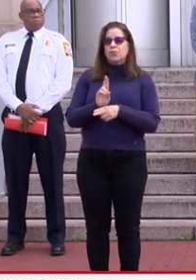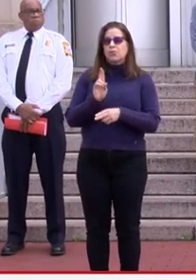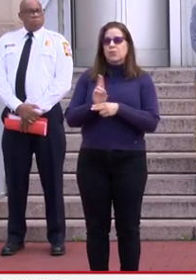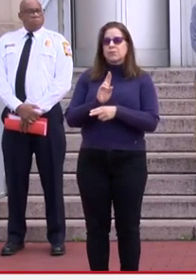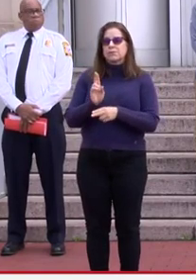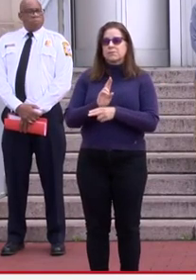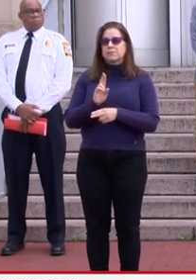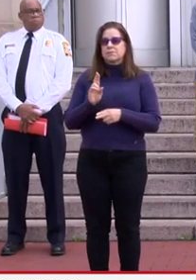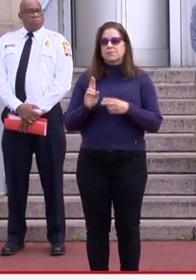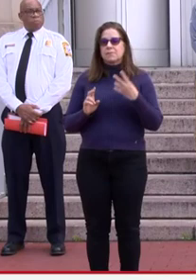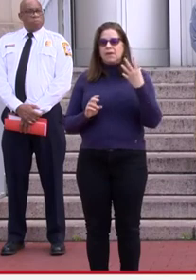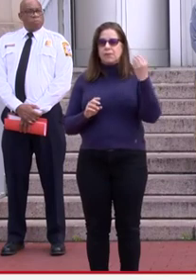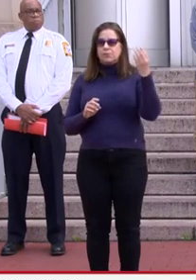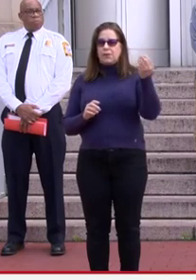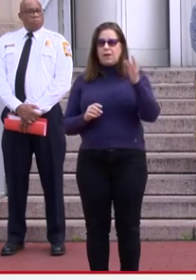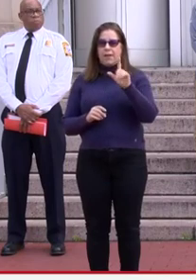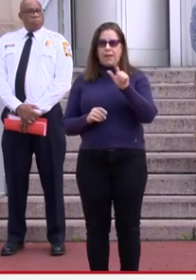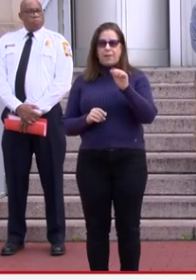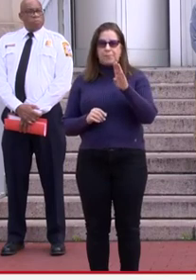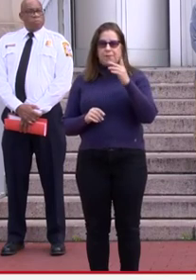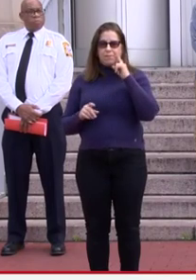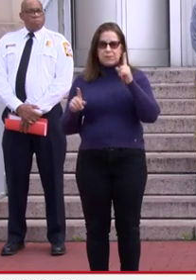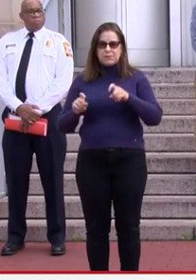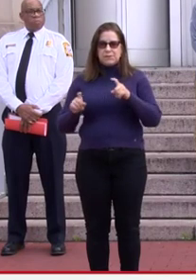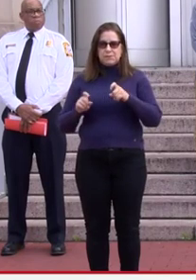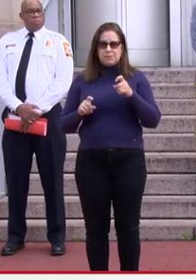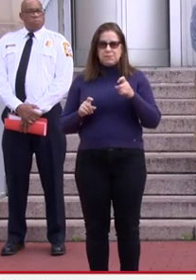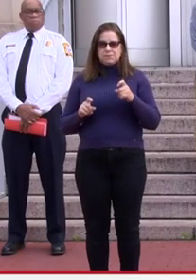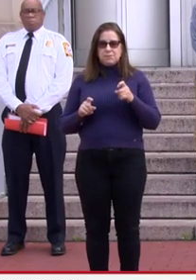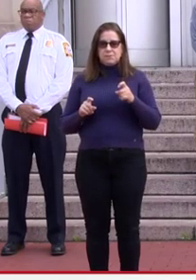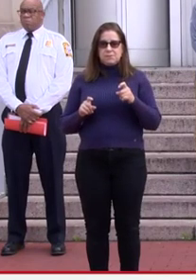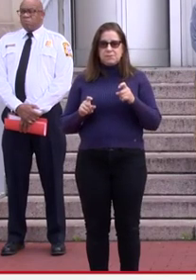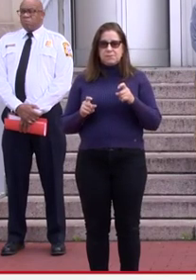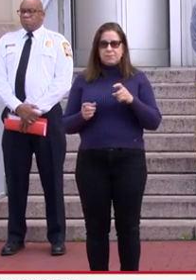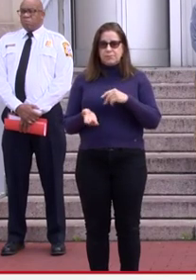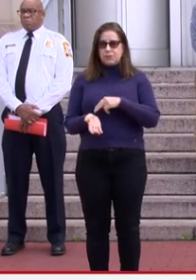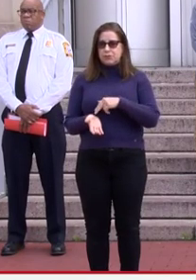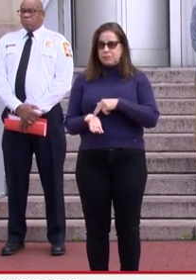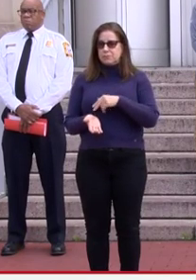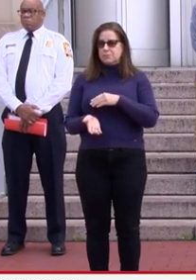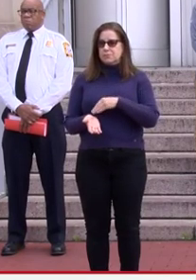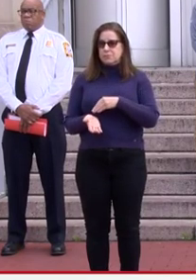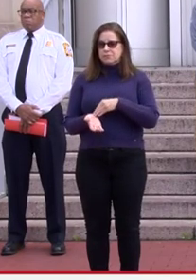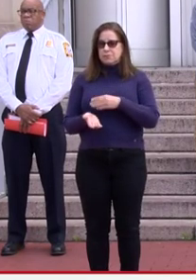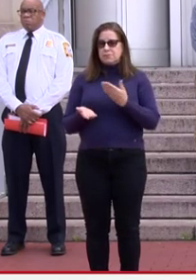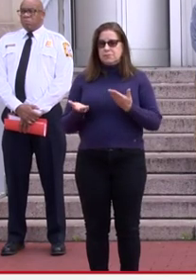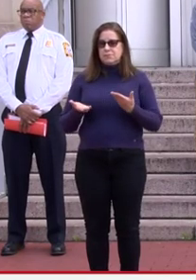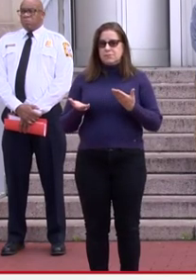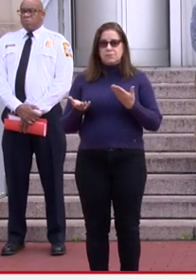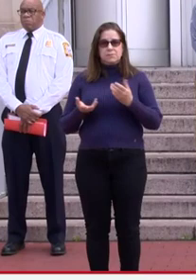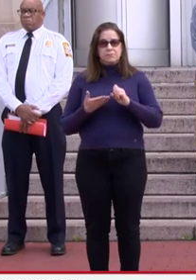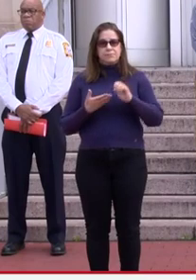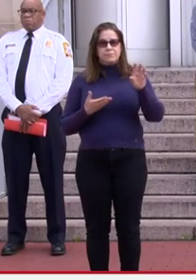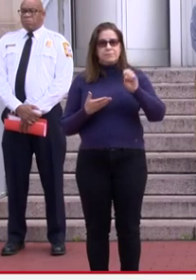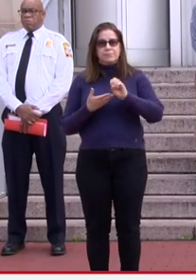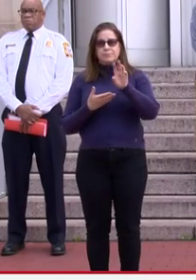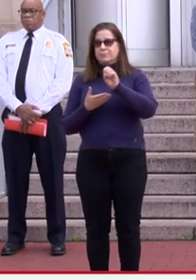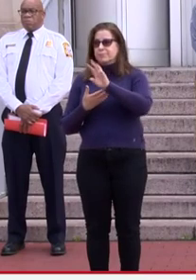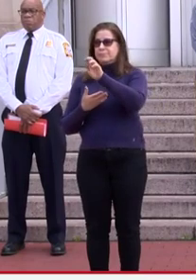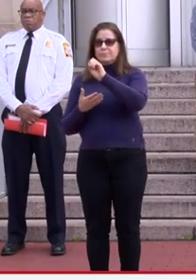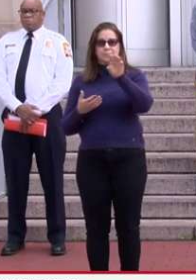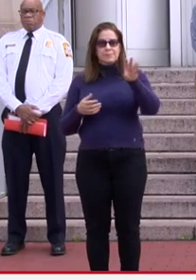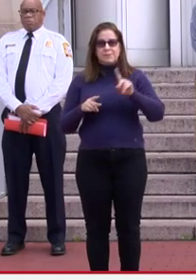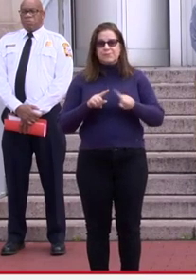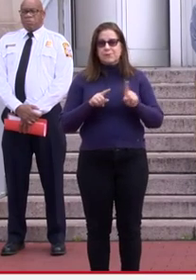commercial laboratories for testing, healthcare providers across the district could be sending tests to any of the number of commercial laboratories. We also